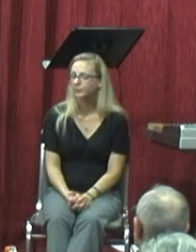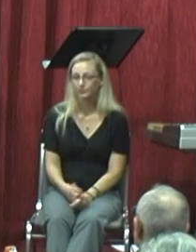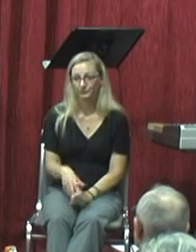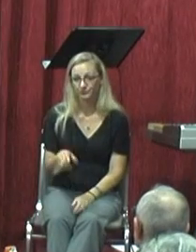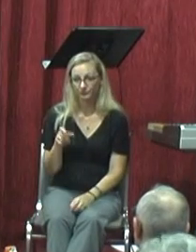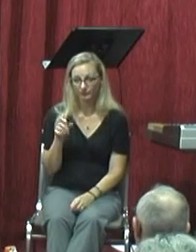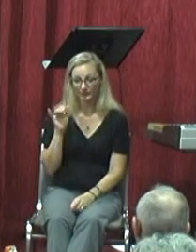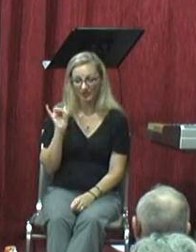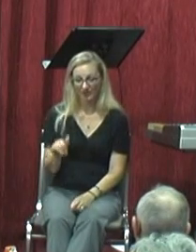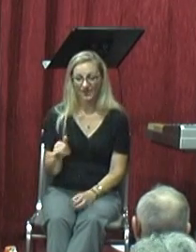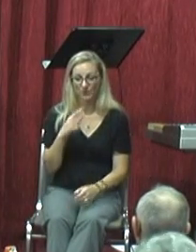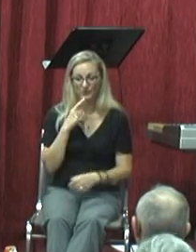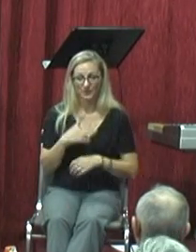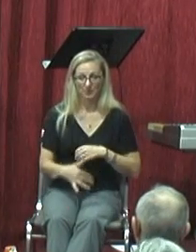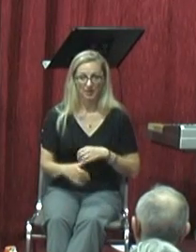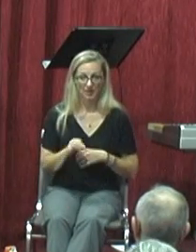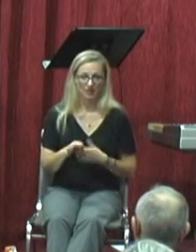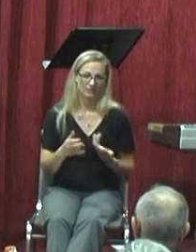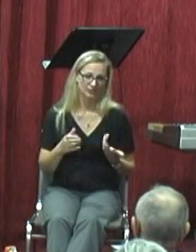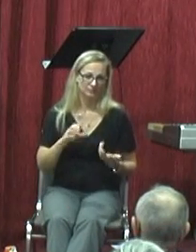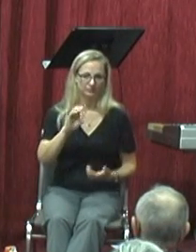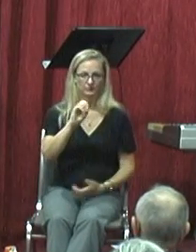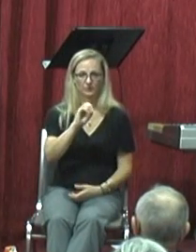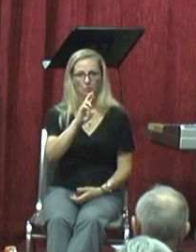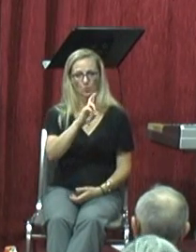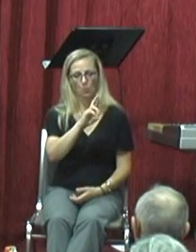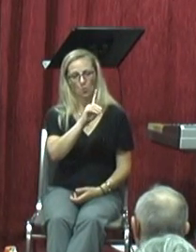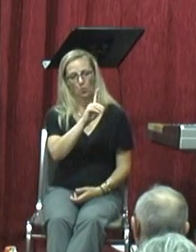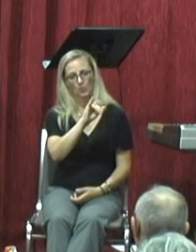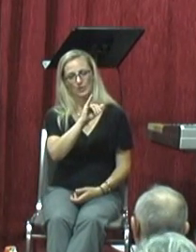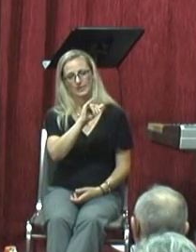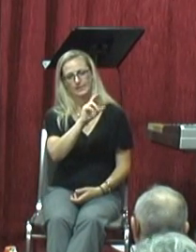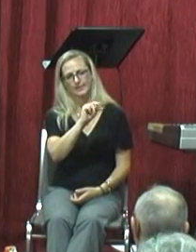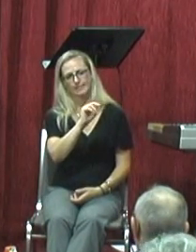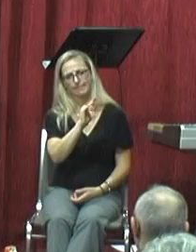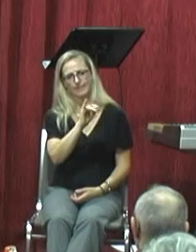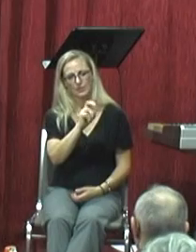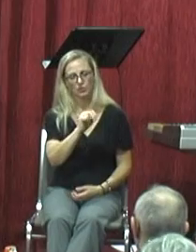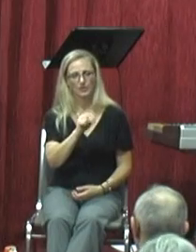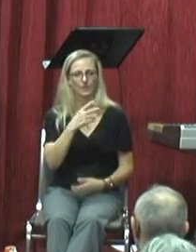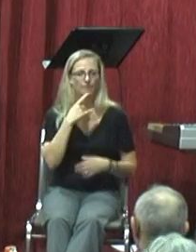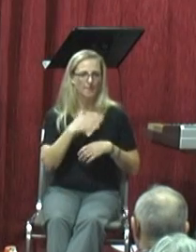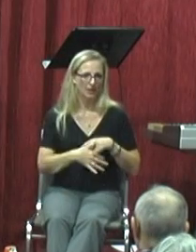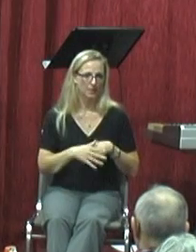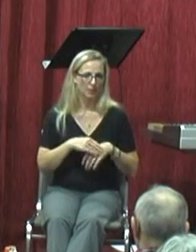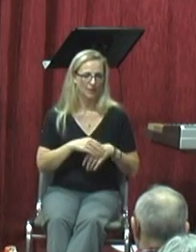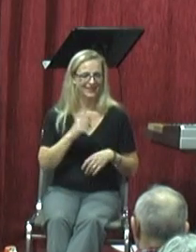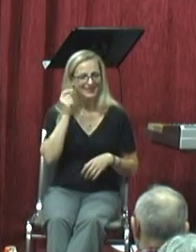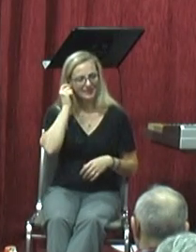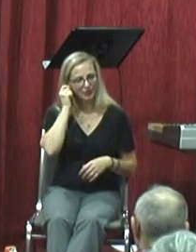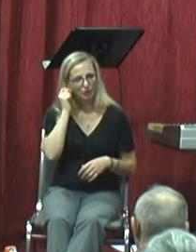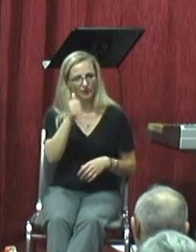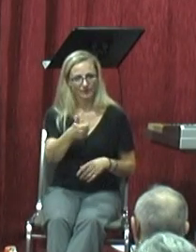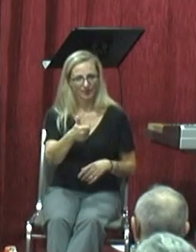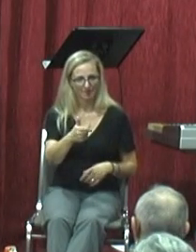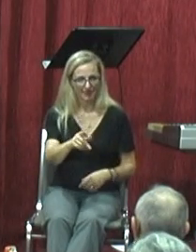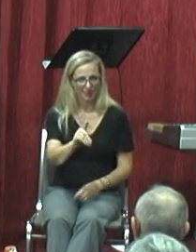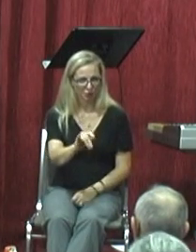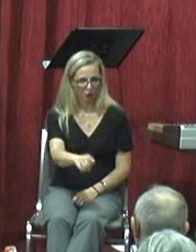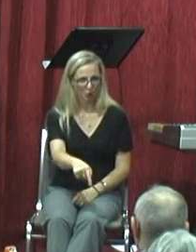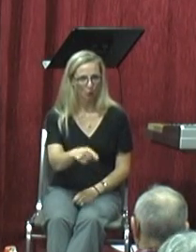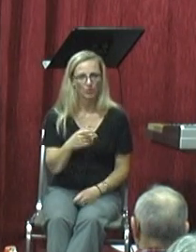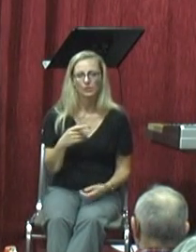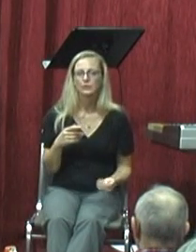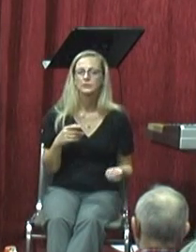was the blood of ordination offering placed on the ear, the thumb, and the toe. Now, first thing to understand,